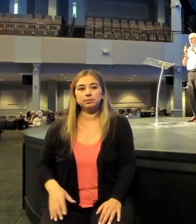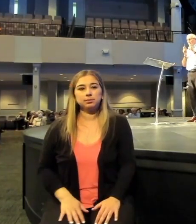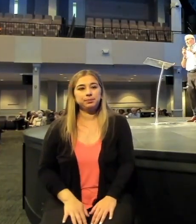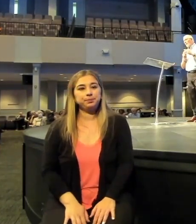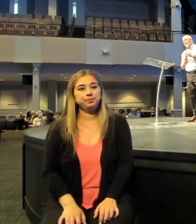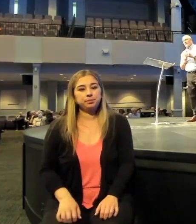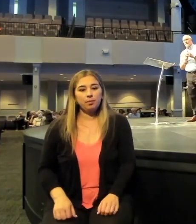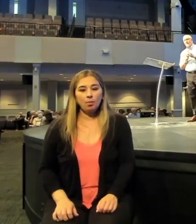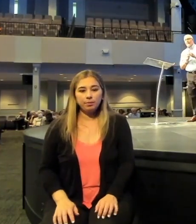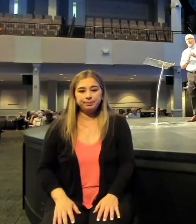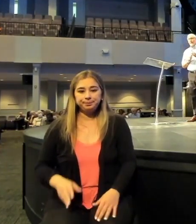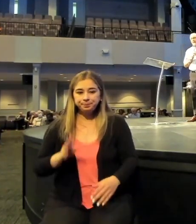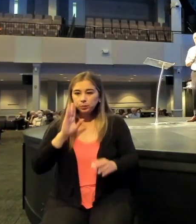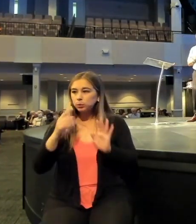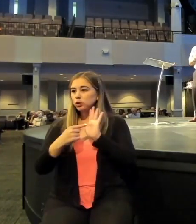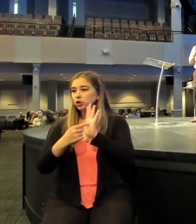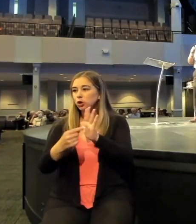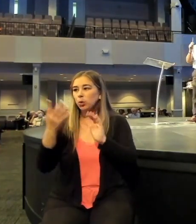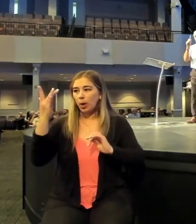I'll show you why.